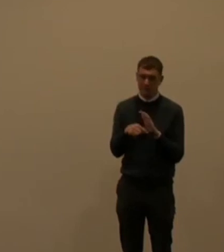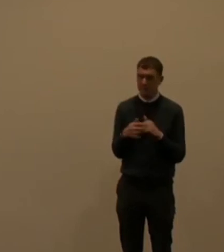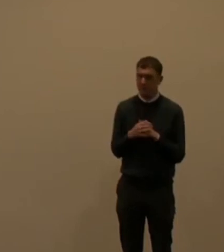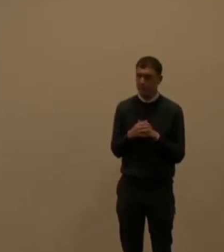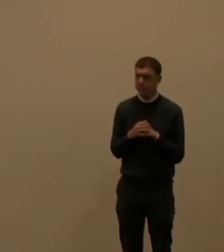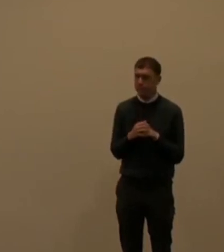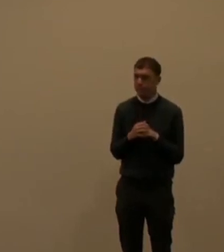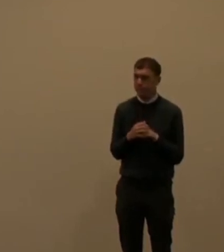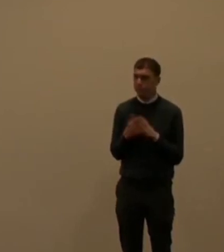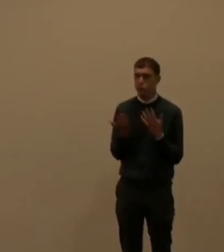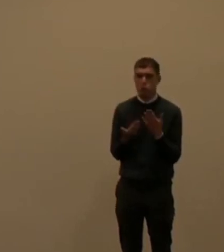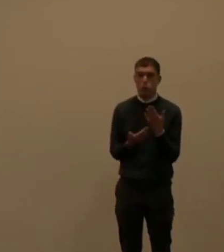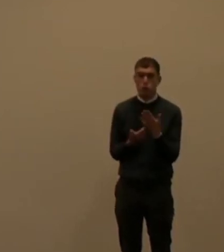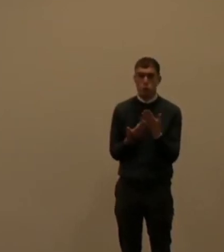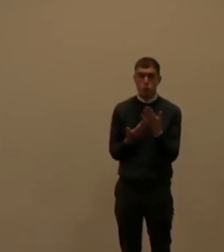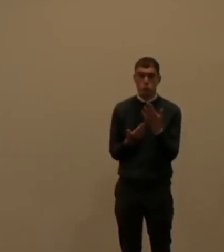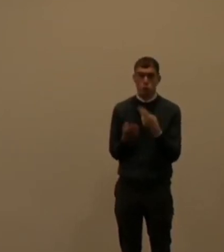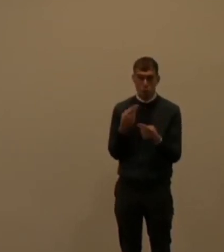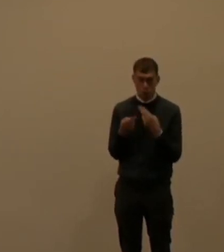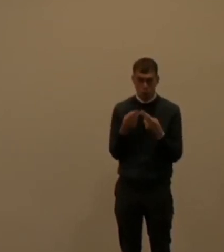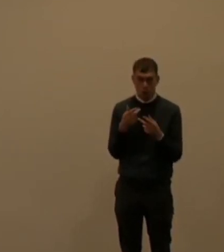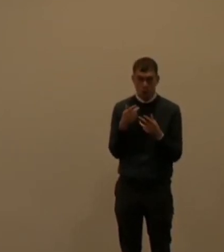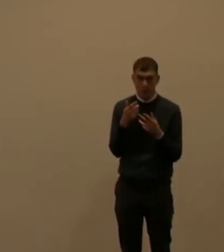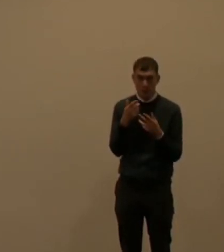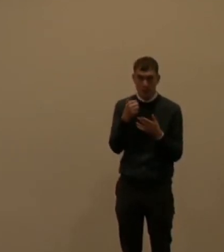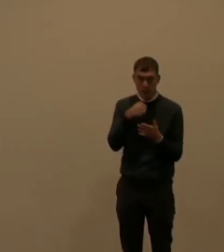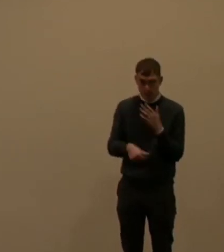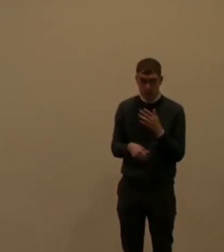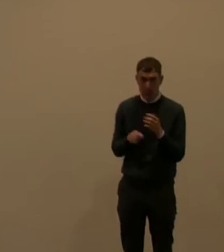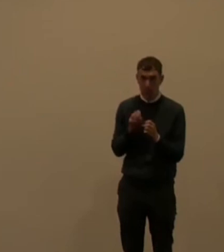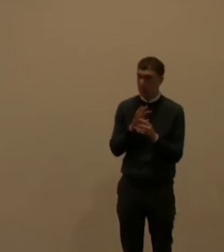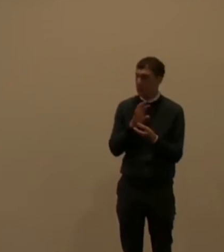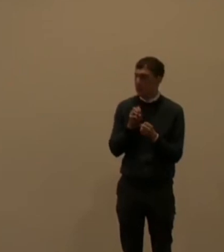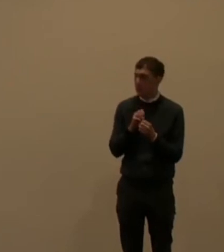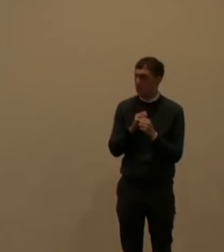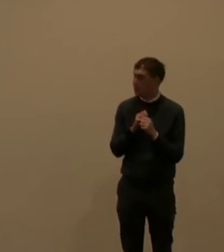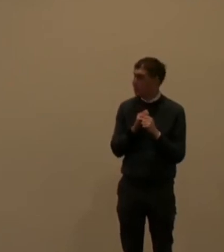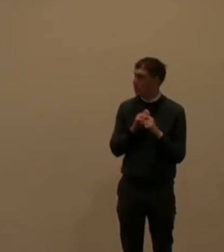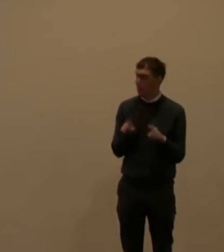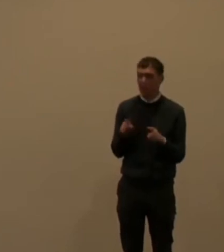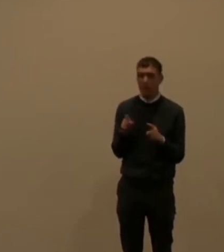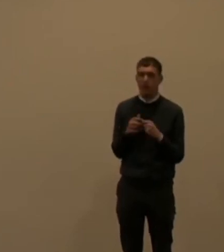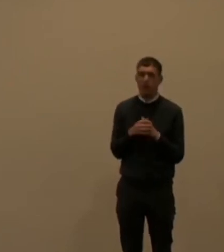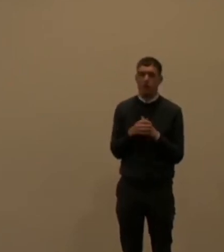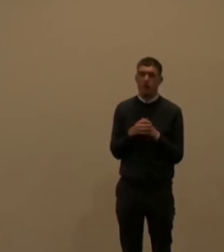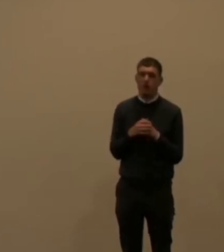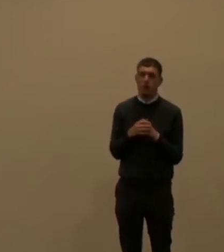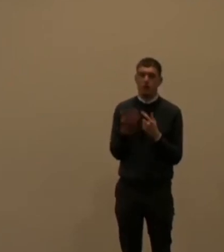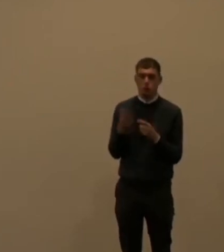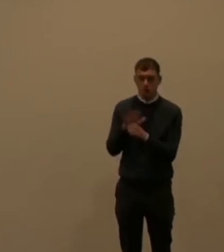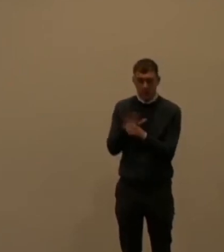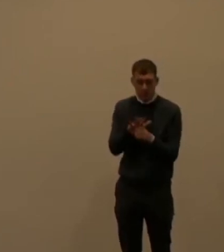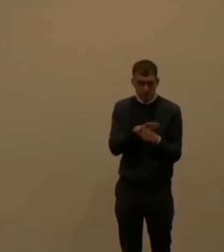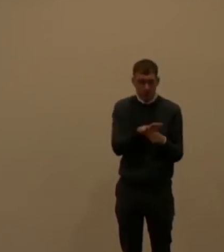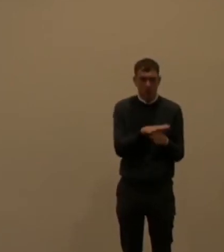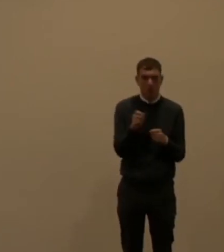newsletter. We created a weekly newsletter where we brought out the different parts that we were working at, the different areas.